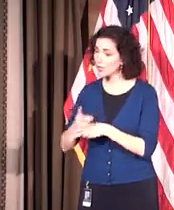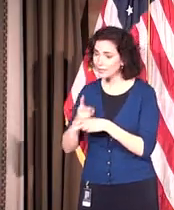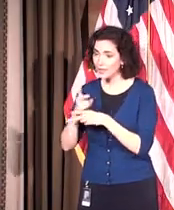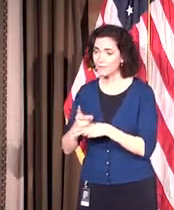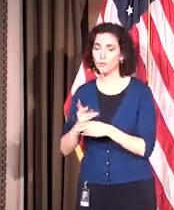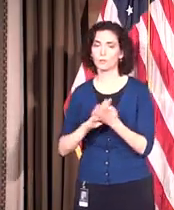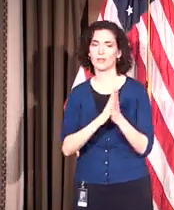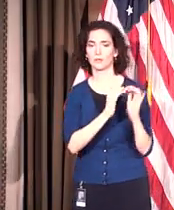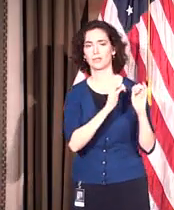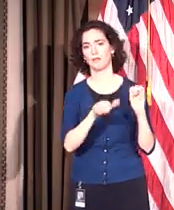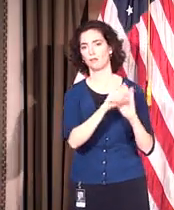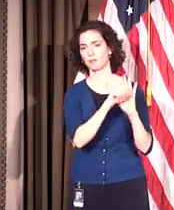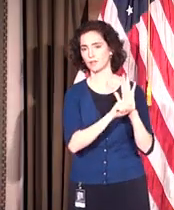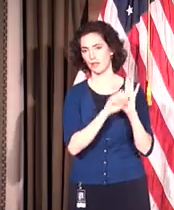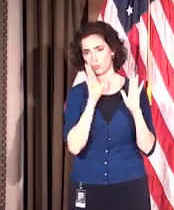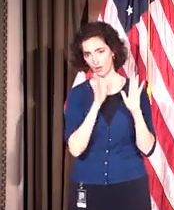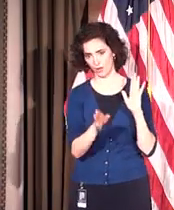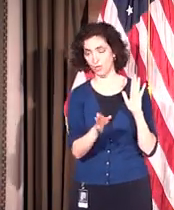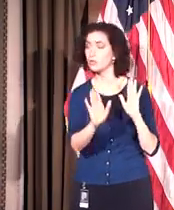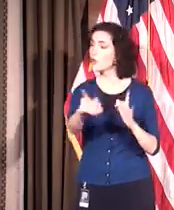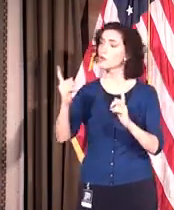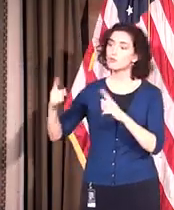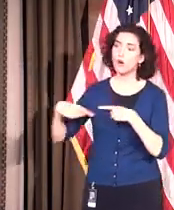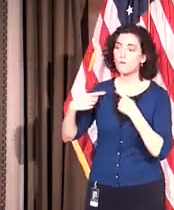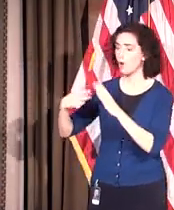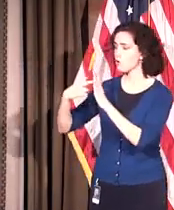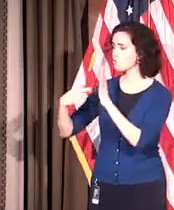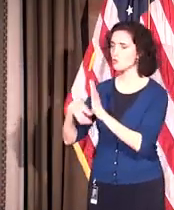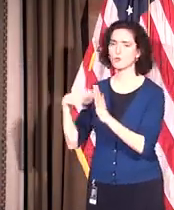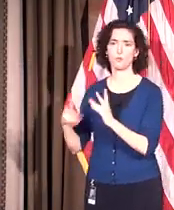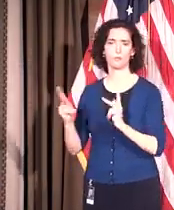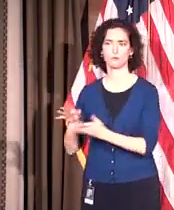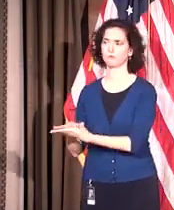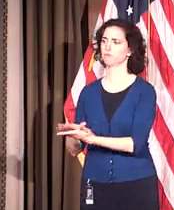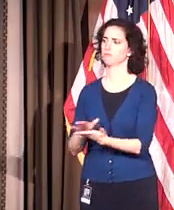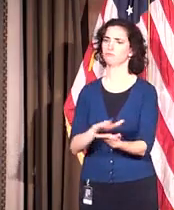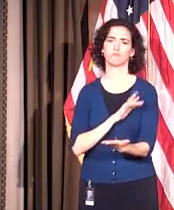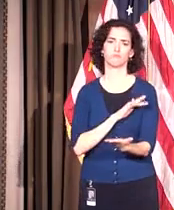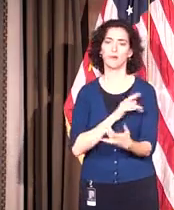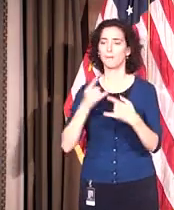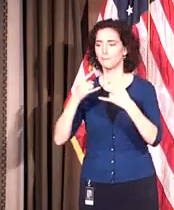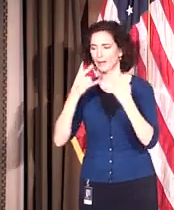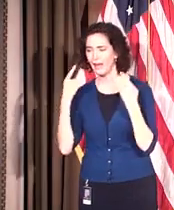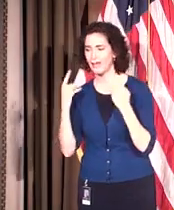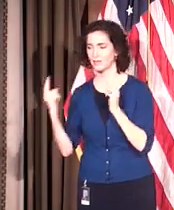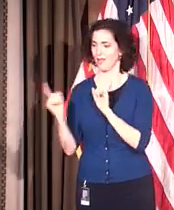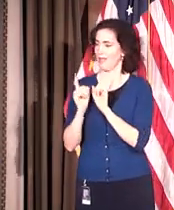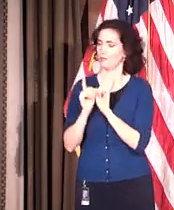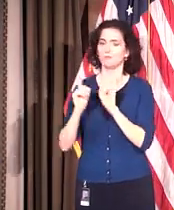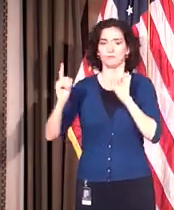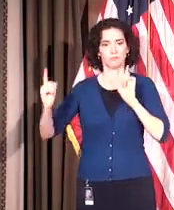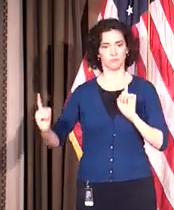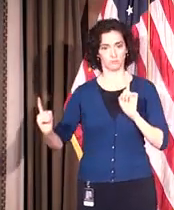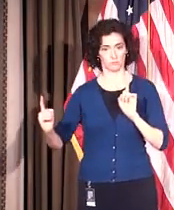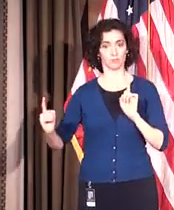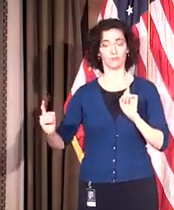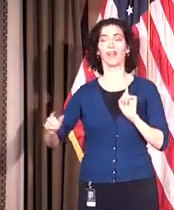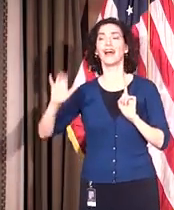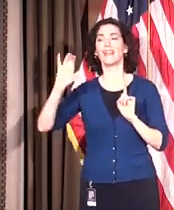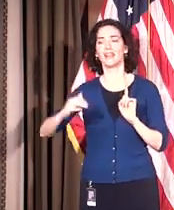good at the mitigation measures, masking and distancing, and I think that's why we've not